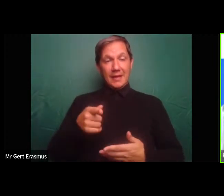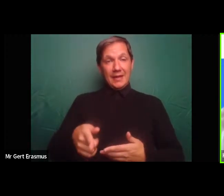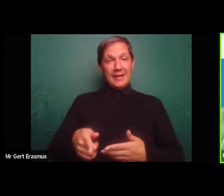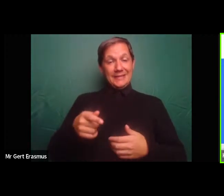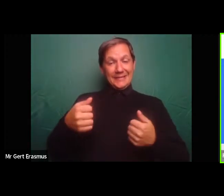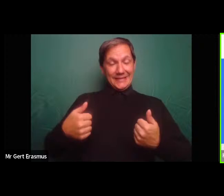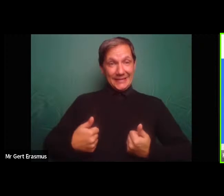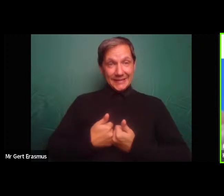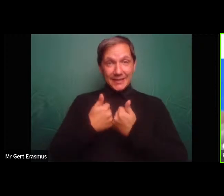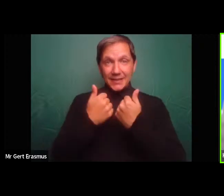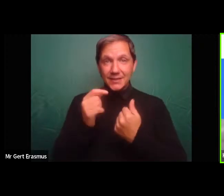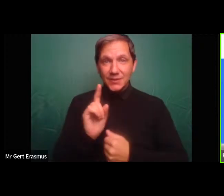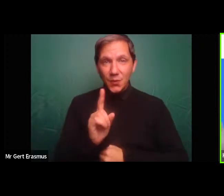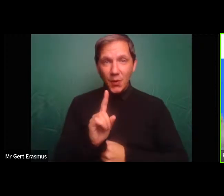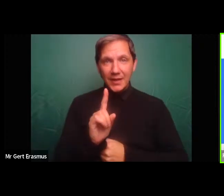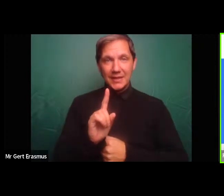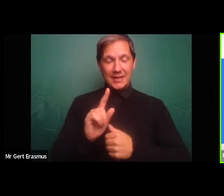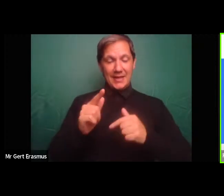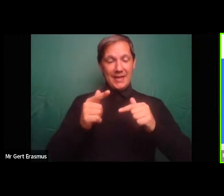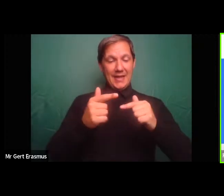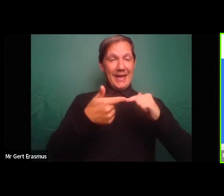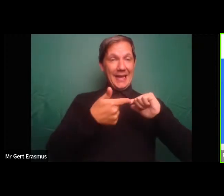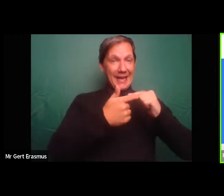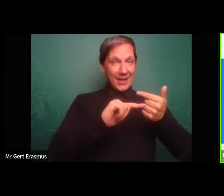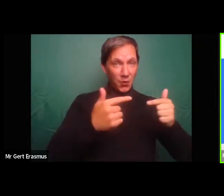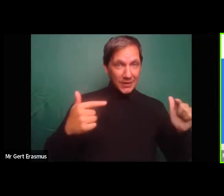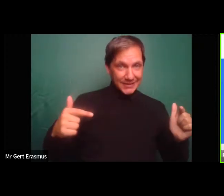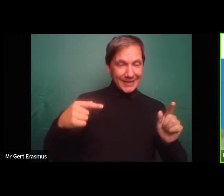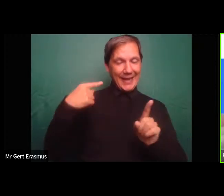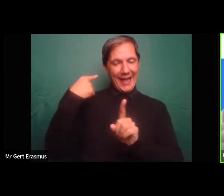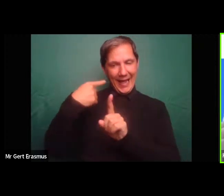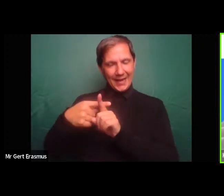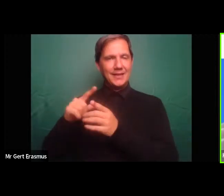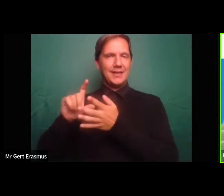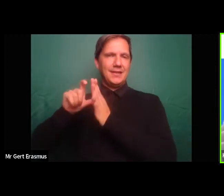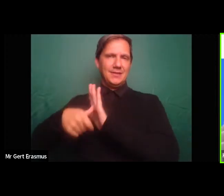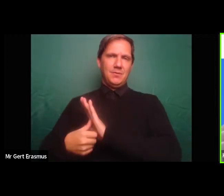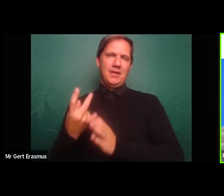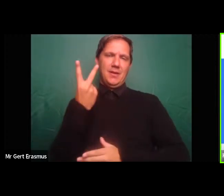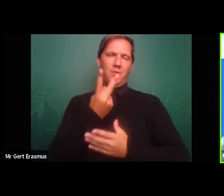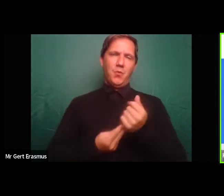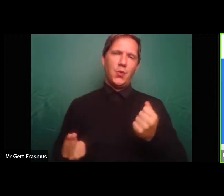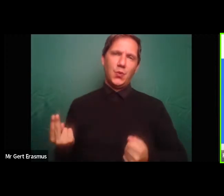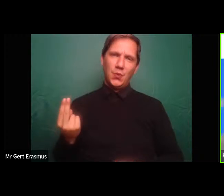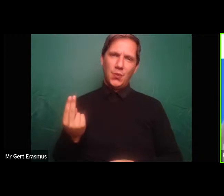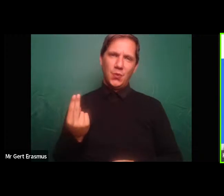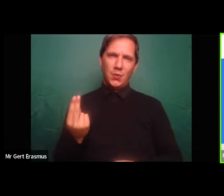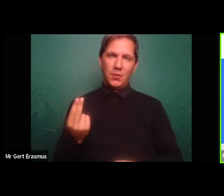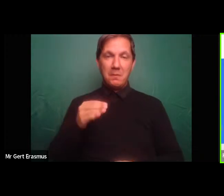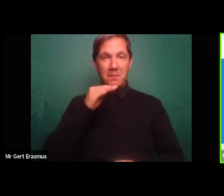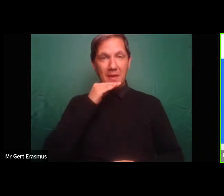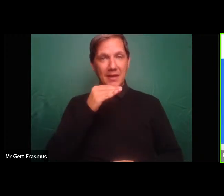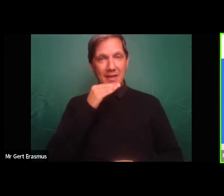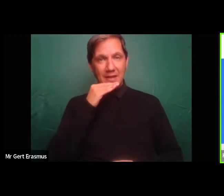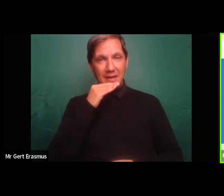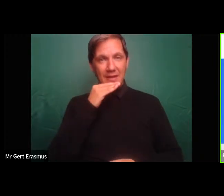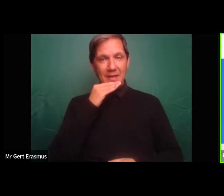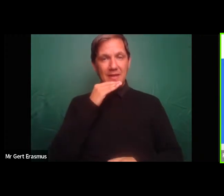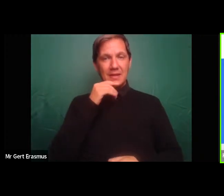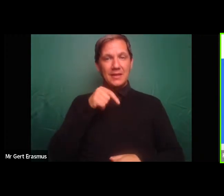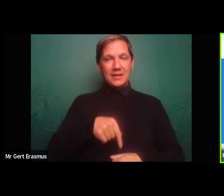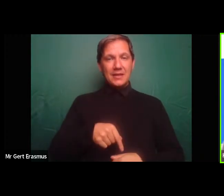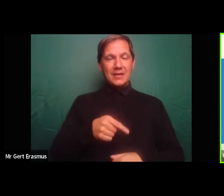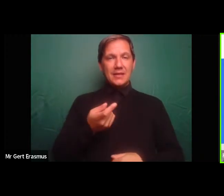linguistic issue as well as a disability issue. So it is much simpler, and it's certainly